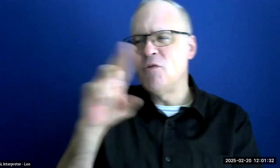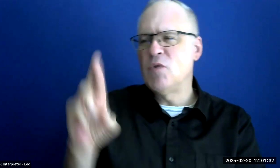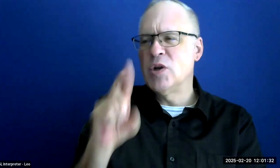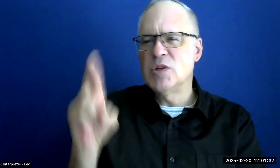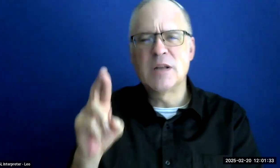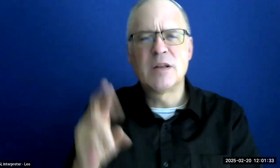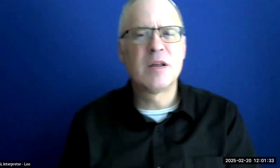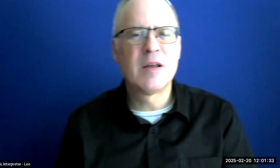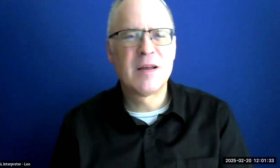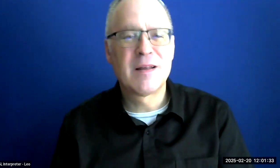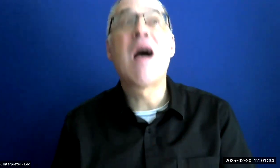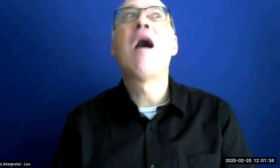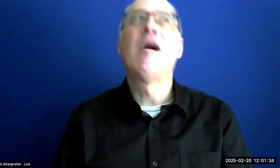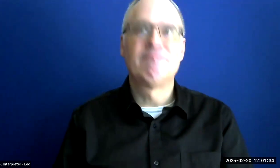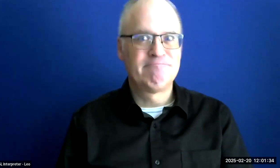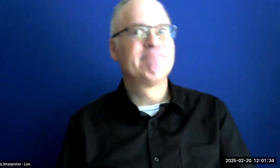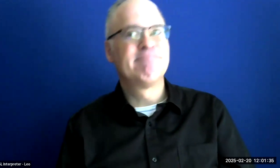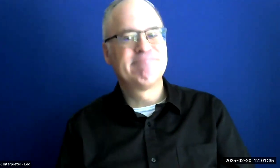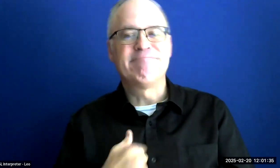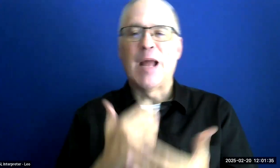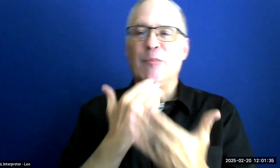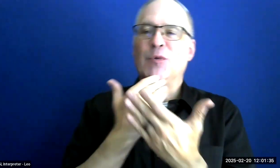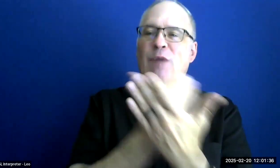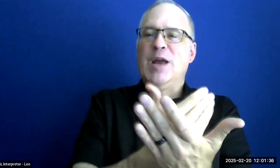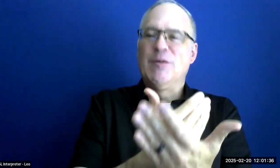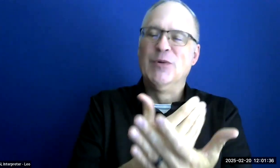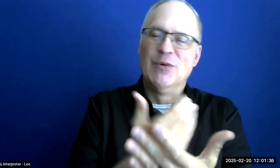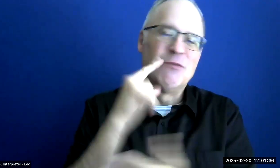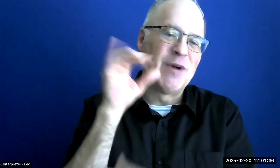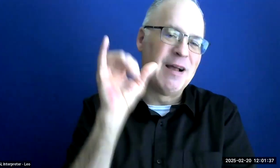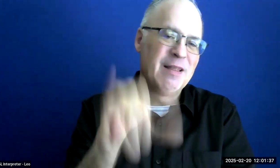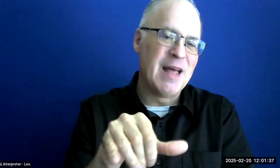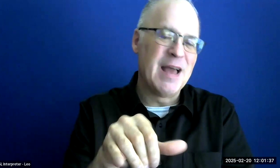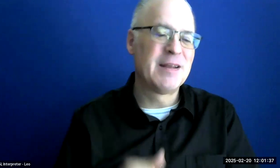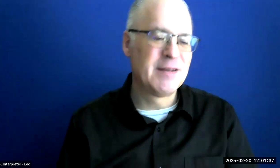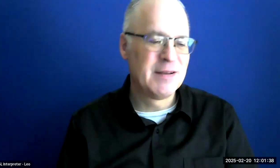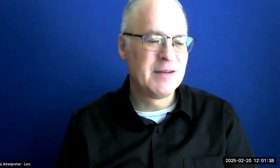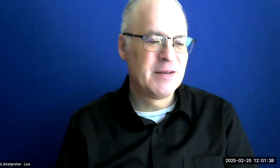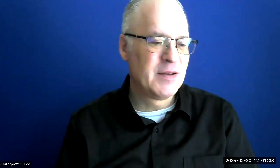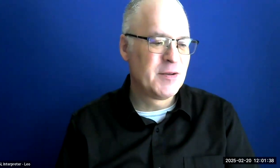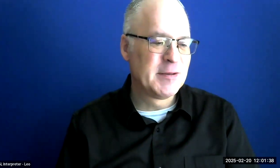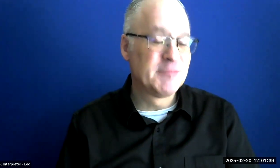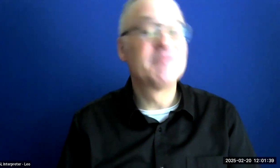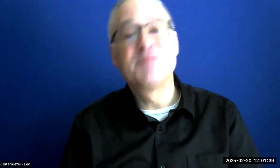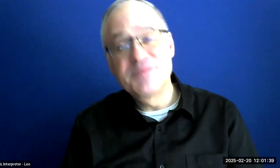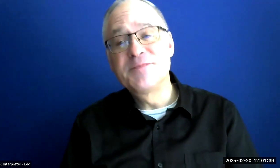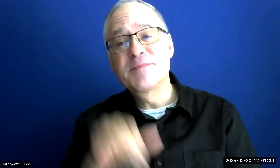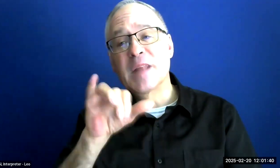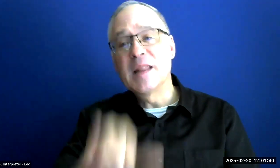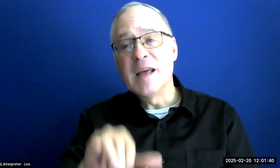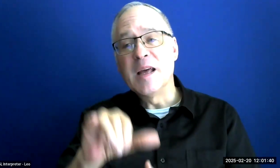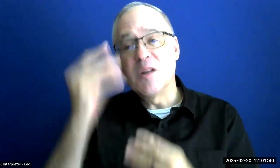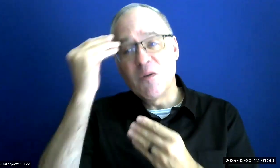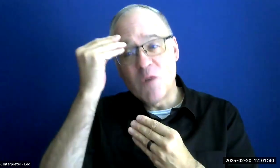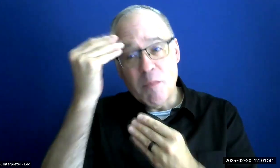I'm grateful for this question also, as many have said, because addressing misinformation